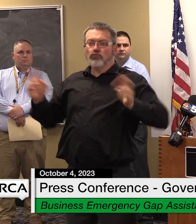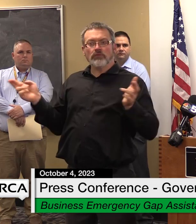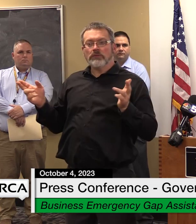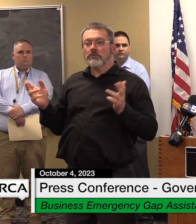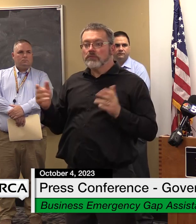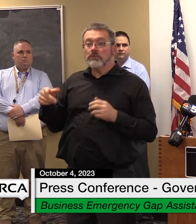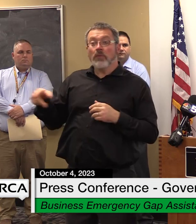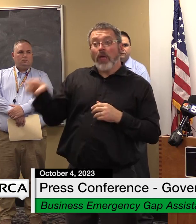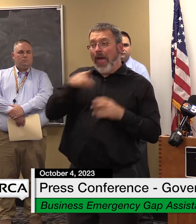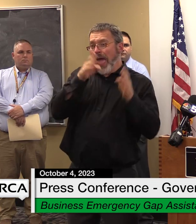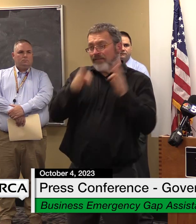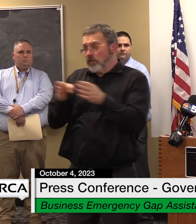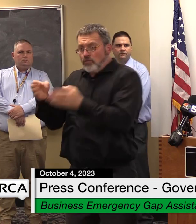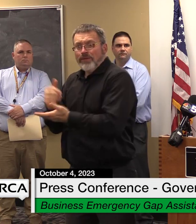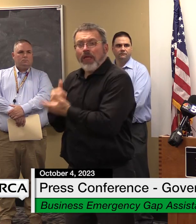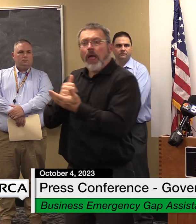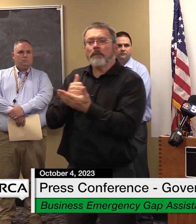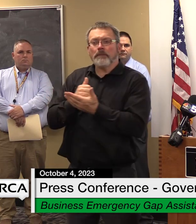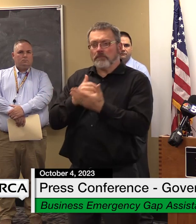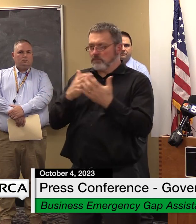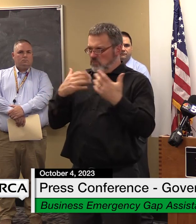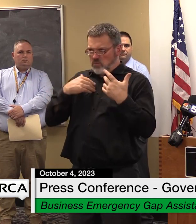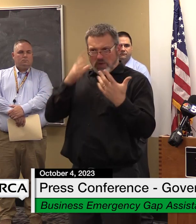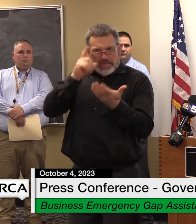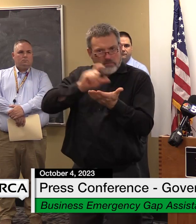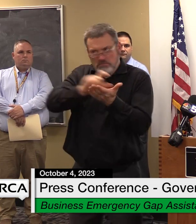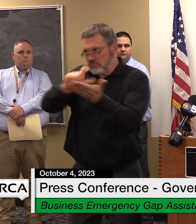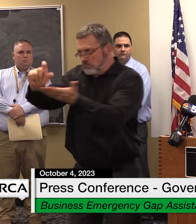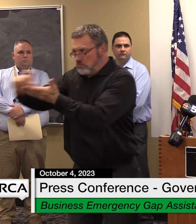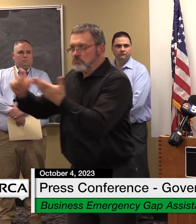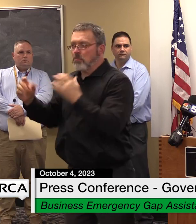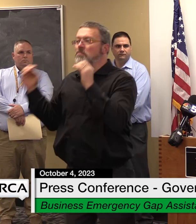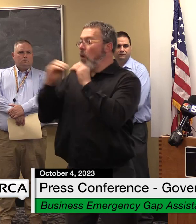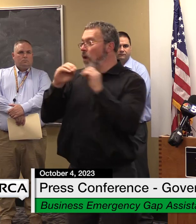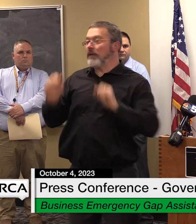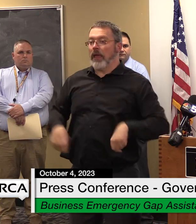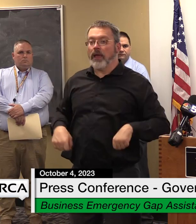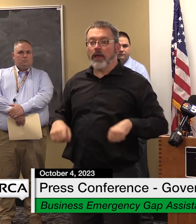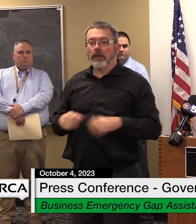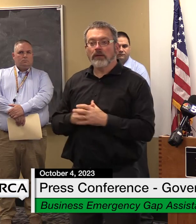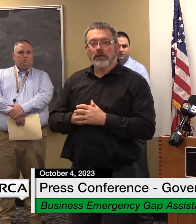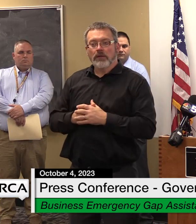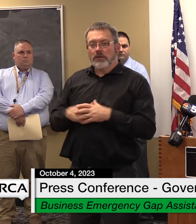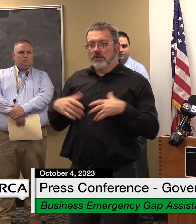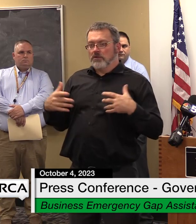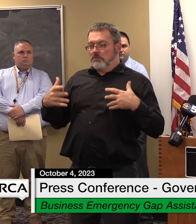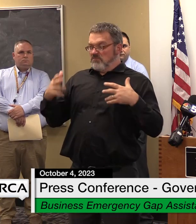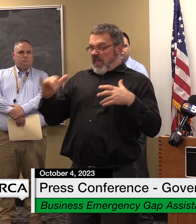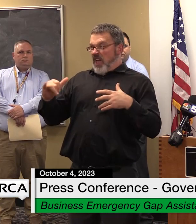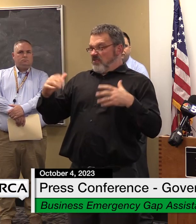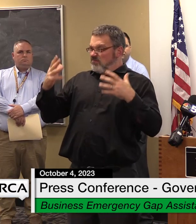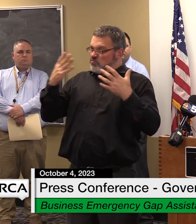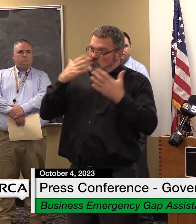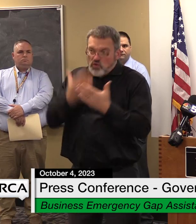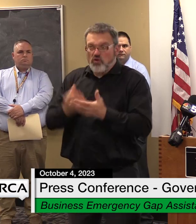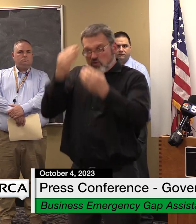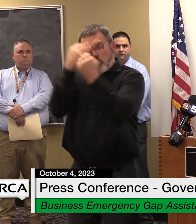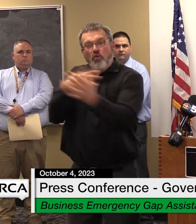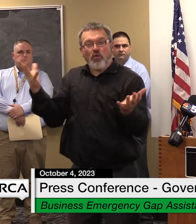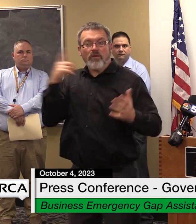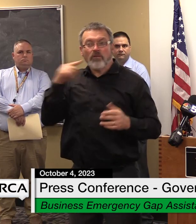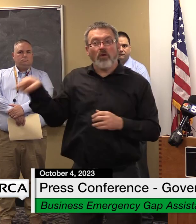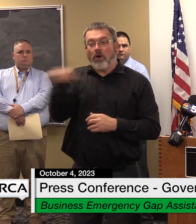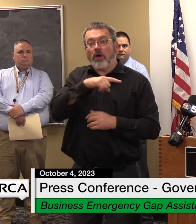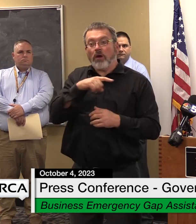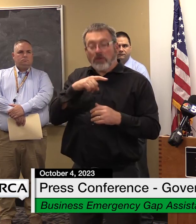individual assistance, which is great news for Vermont as we continue to work with all the towns and